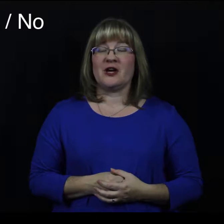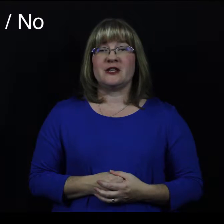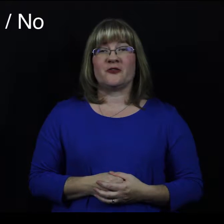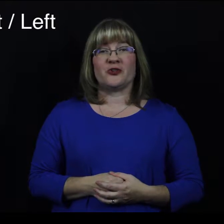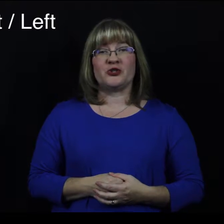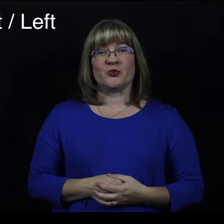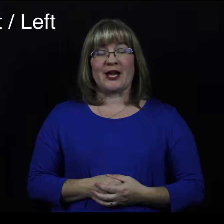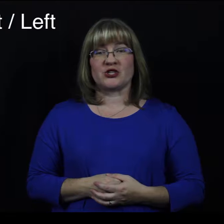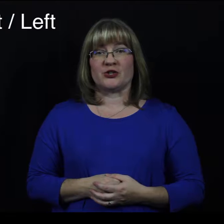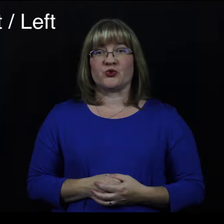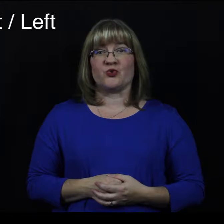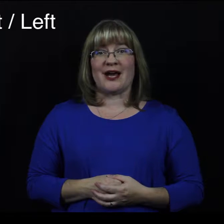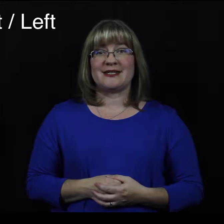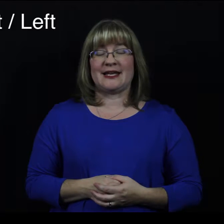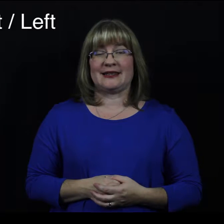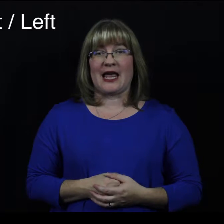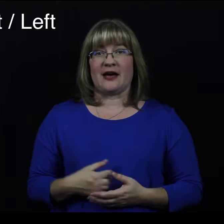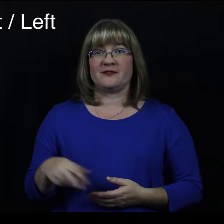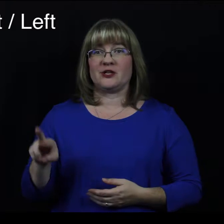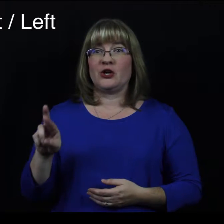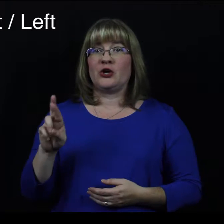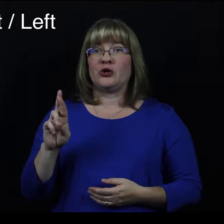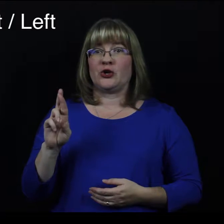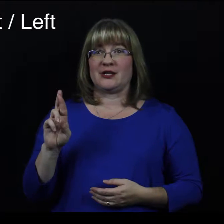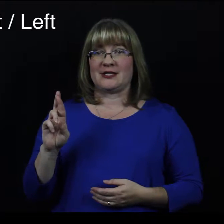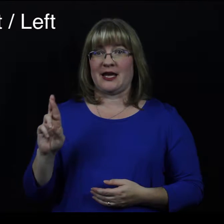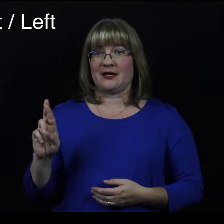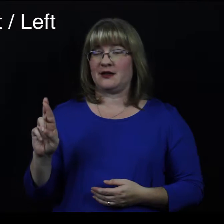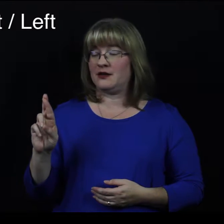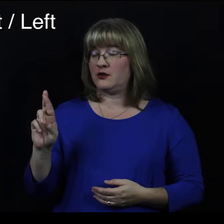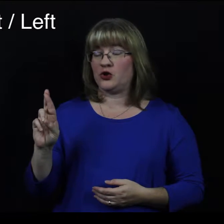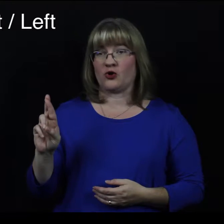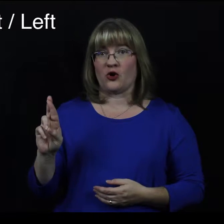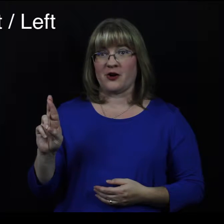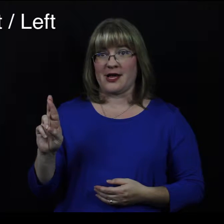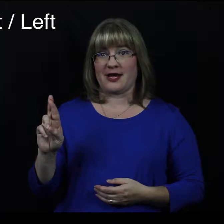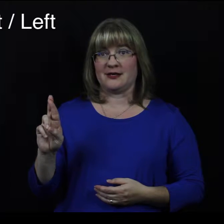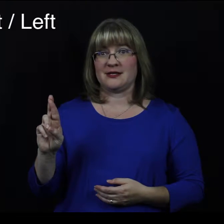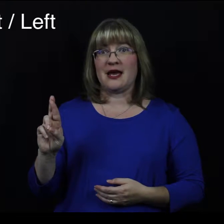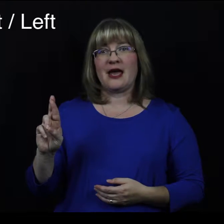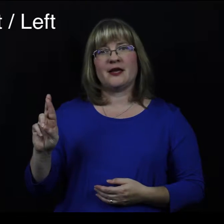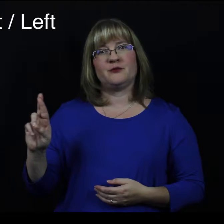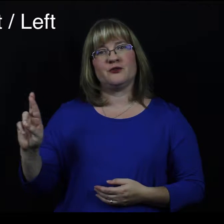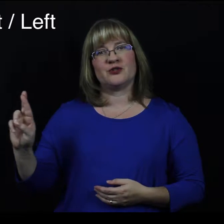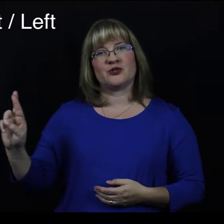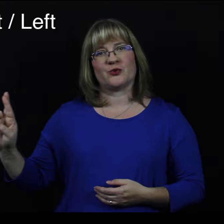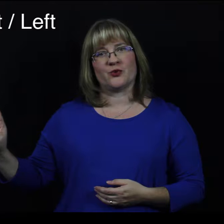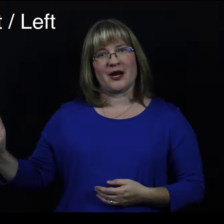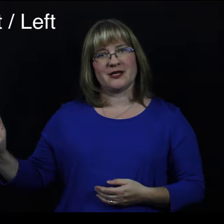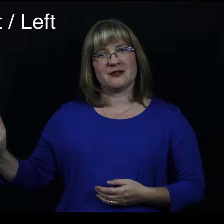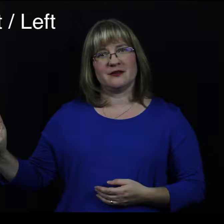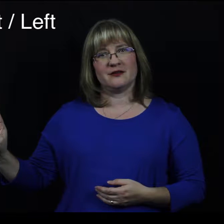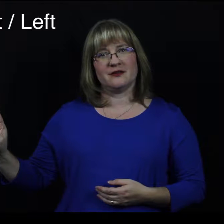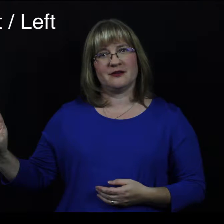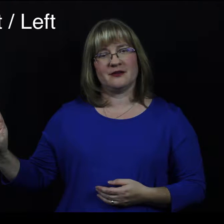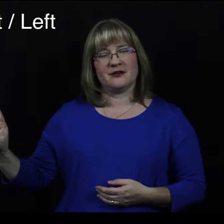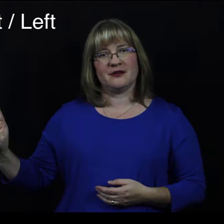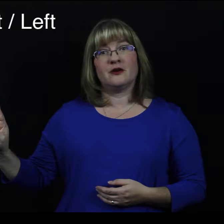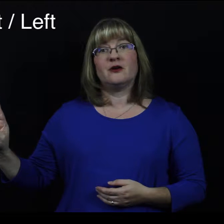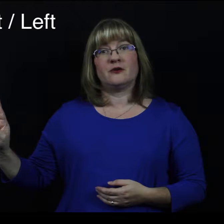Now for the directions, right and left, you're going to take your R hand and move it to the right